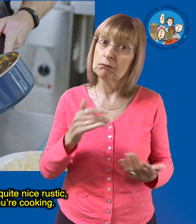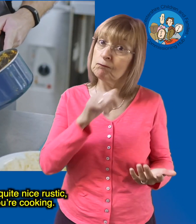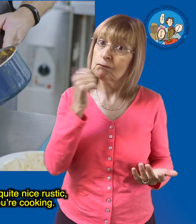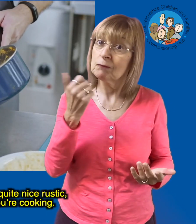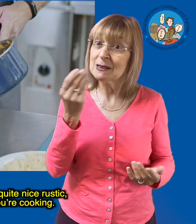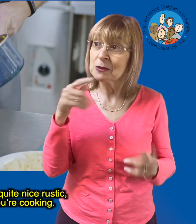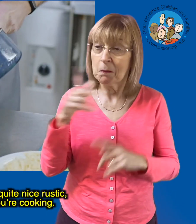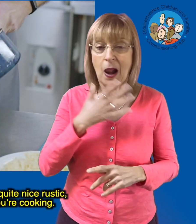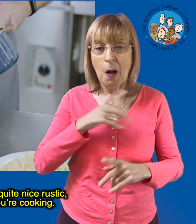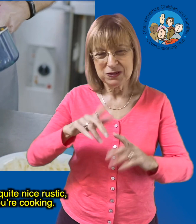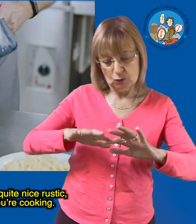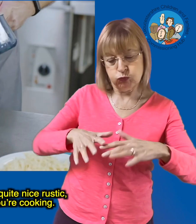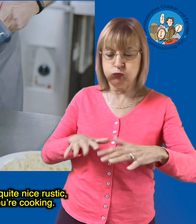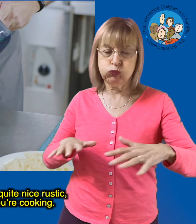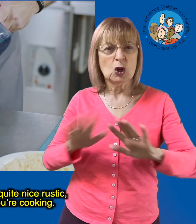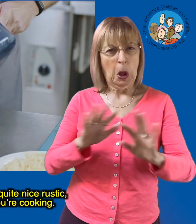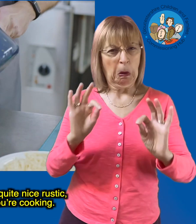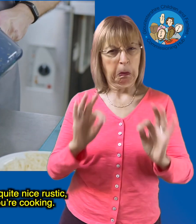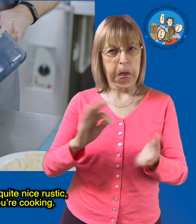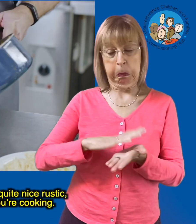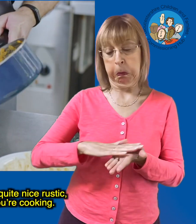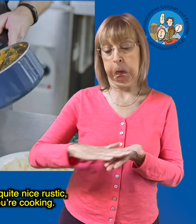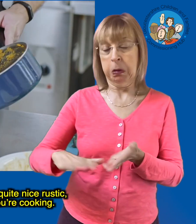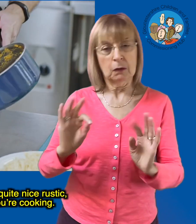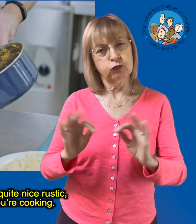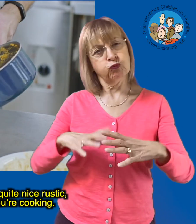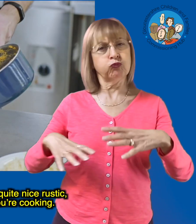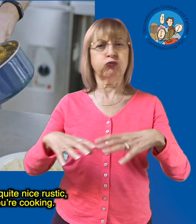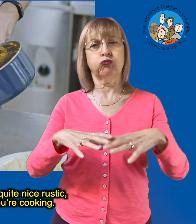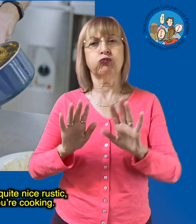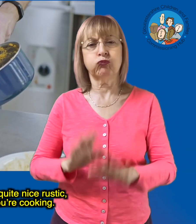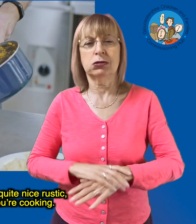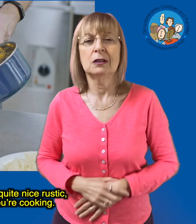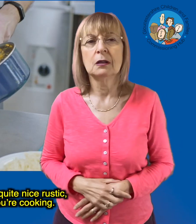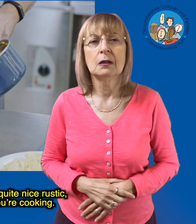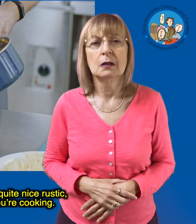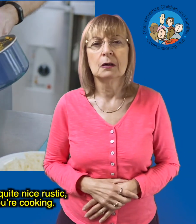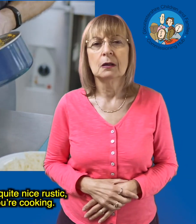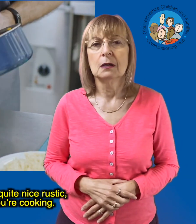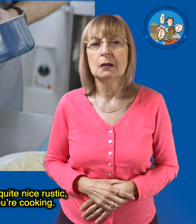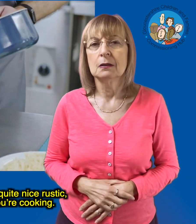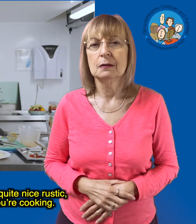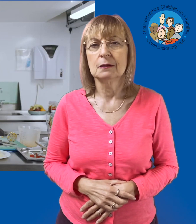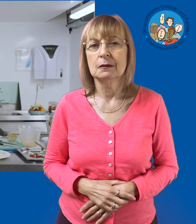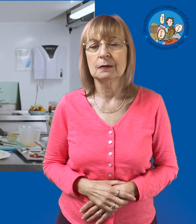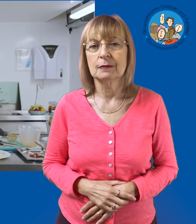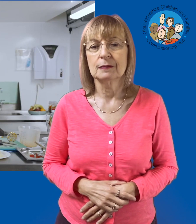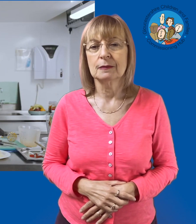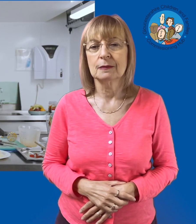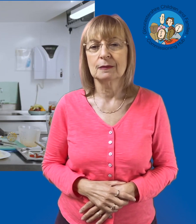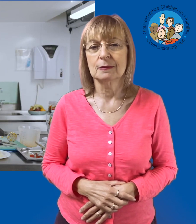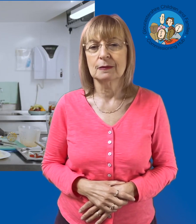Sometimes you might want the rustic look. It's quite nice to be rustic. Nothing ever has to be too neat at times when you're cooking.